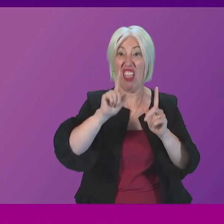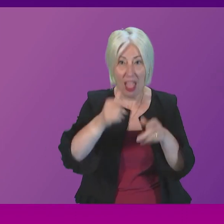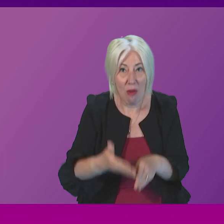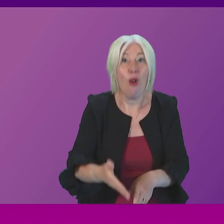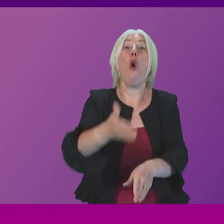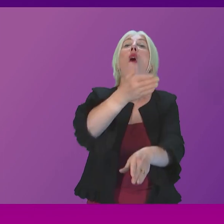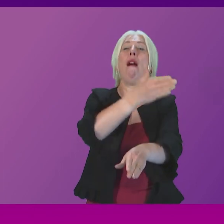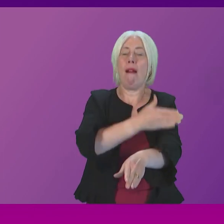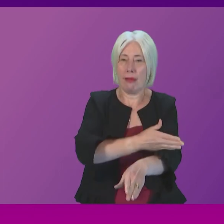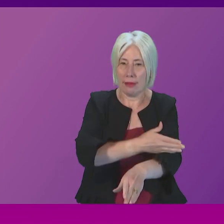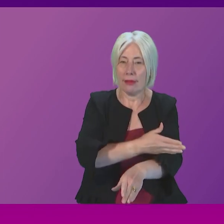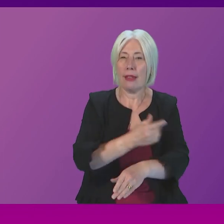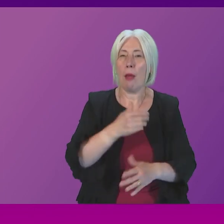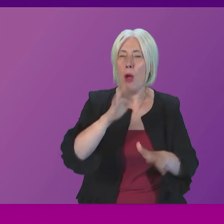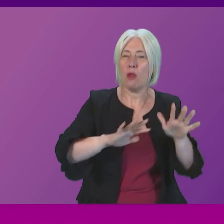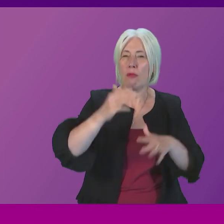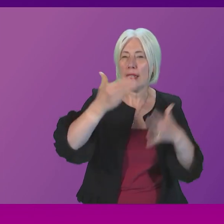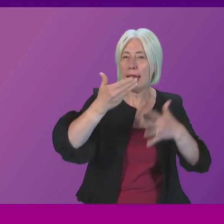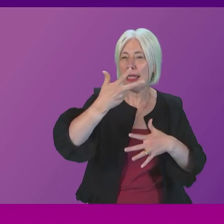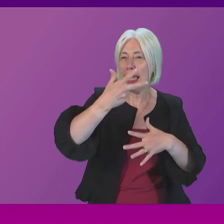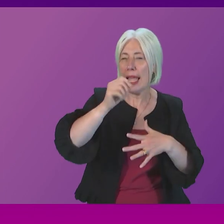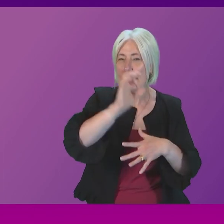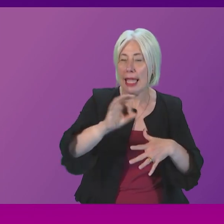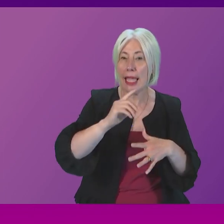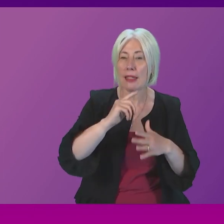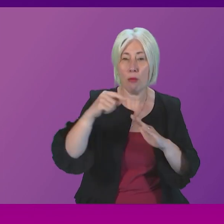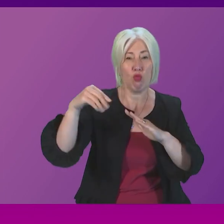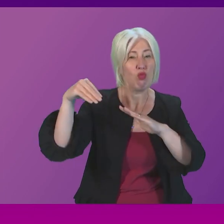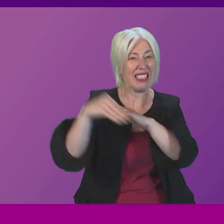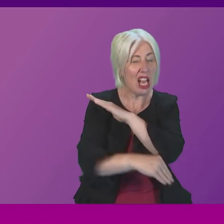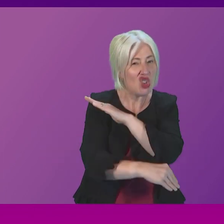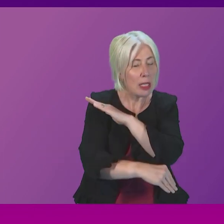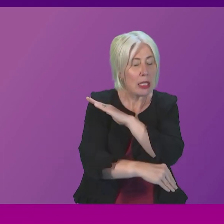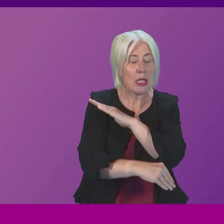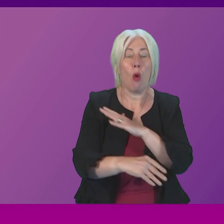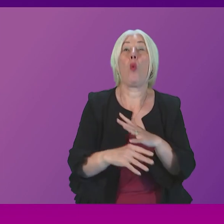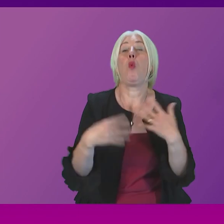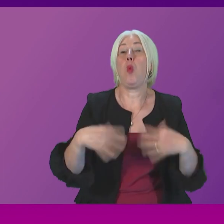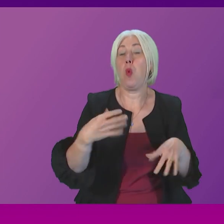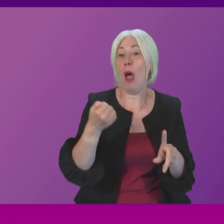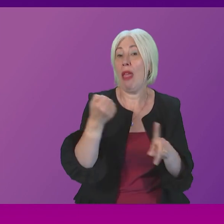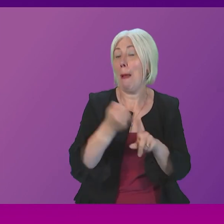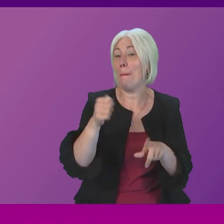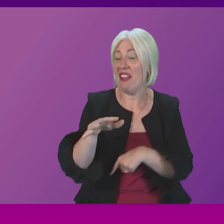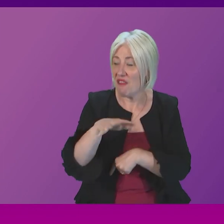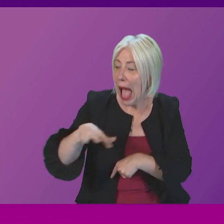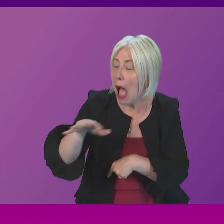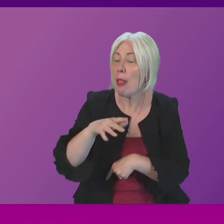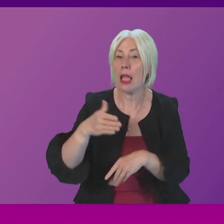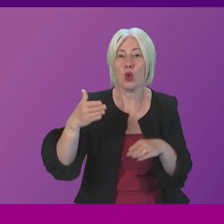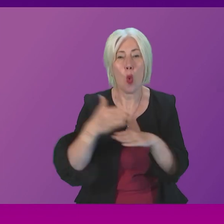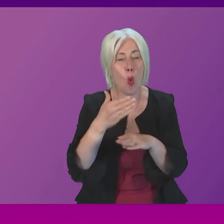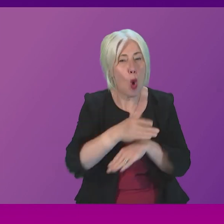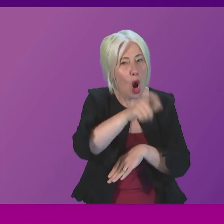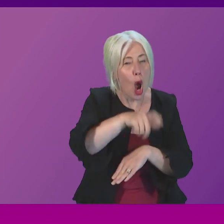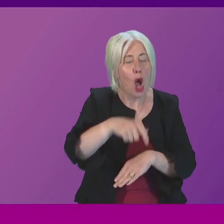to that, in the 80s, a big recession happened and the impact on families and workers.